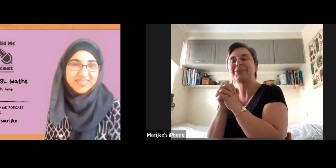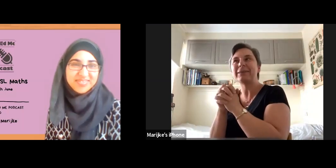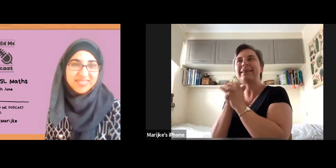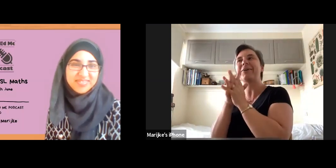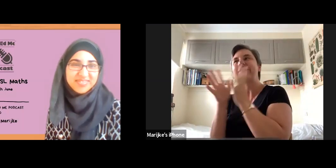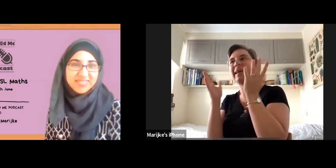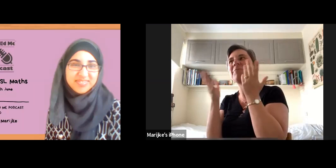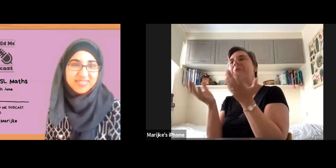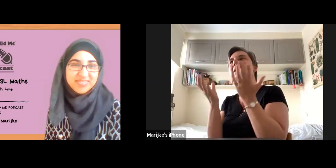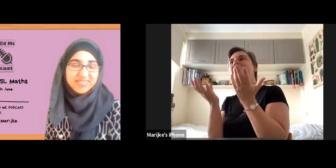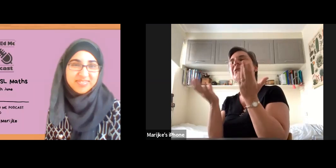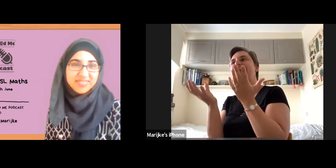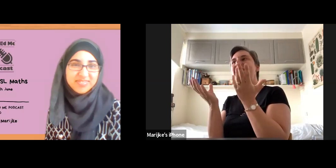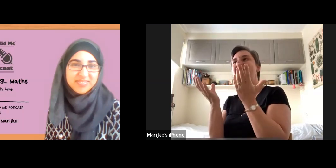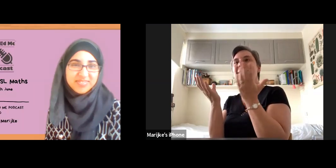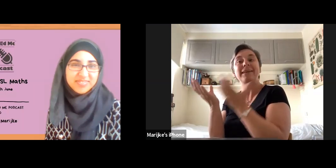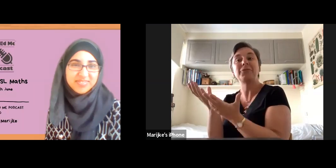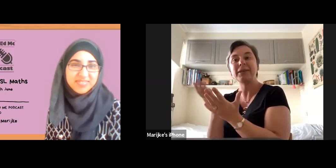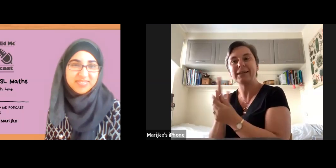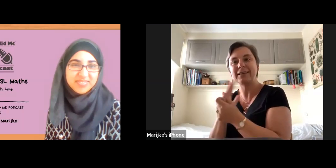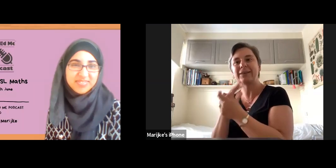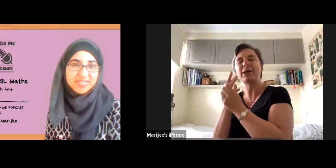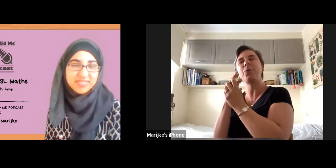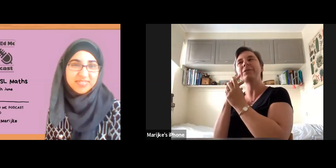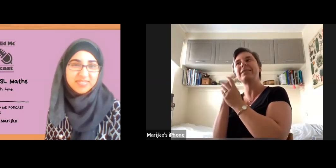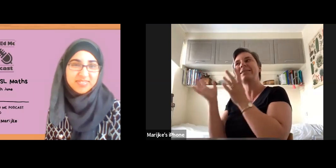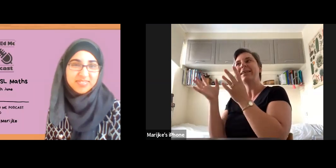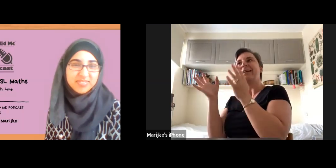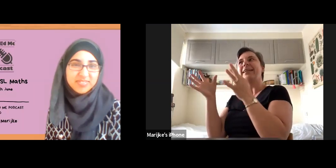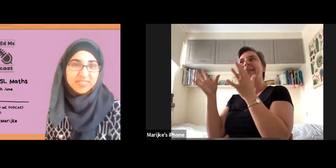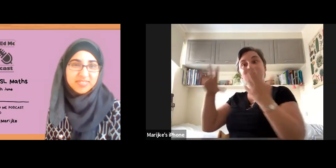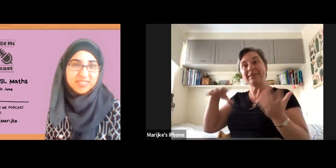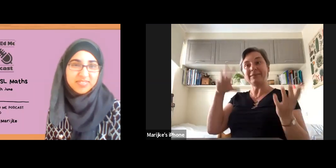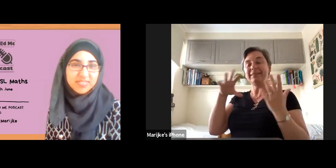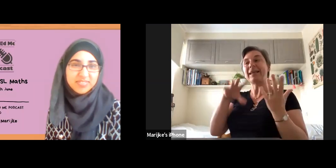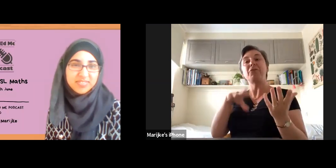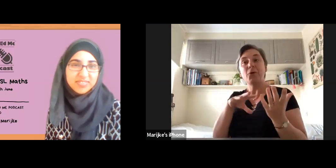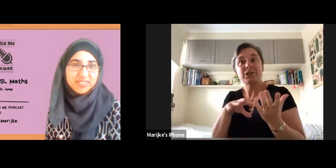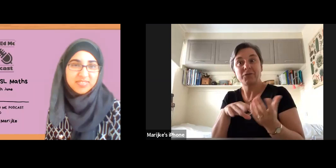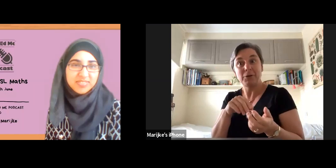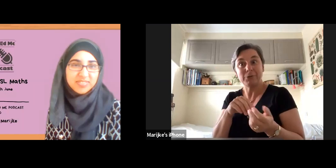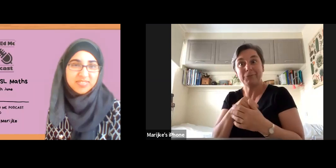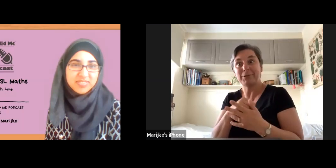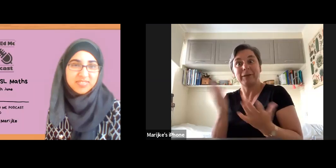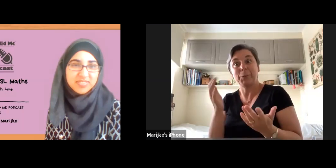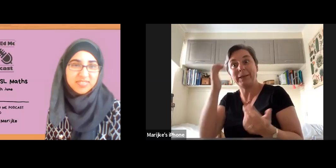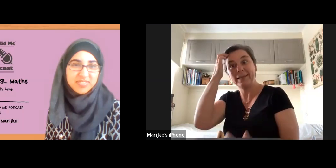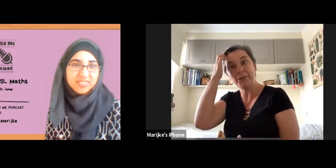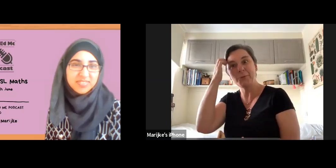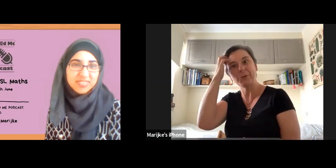of gave me a really good chance to. I did that for a year because I wanted living in South Yorkshire for me was something completely new. So I